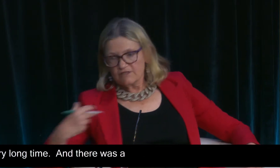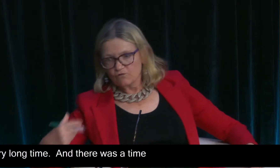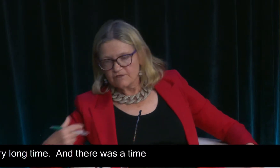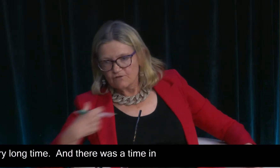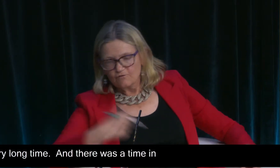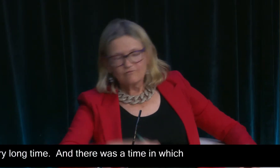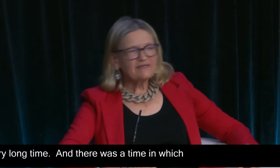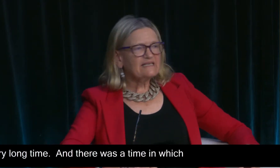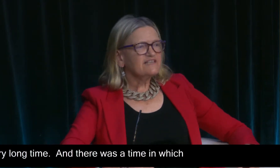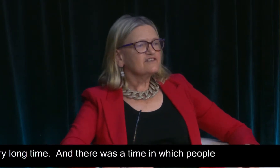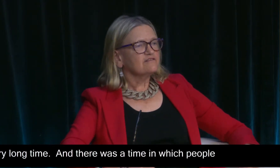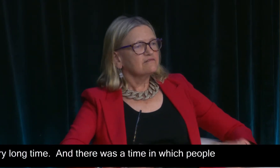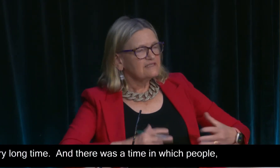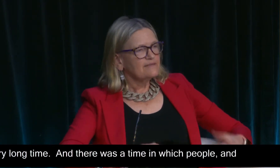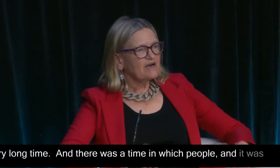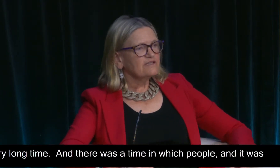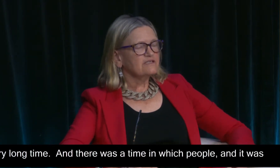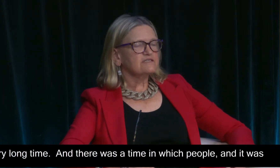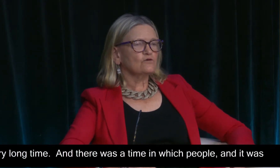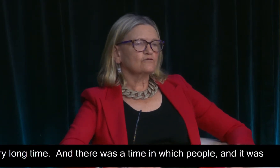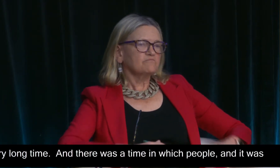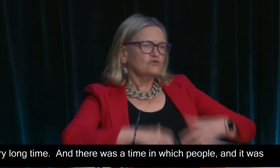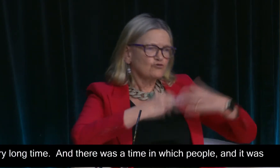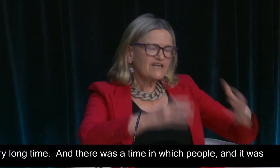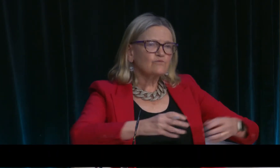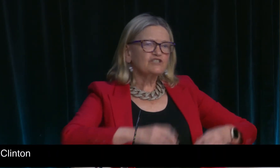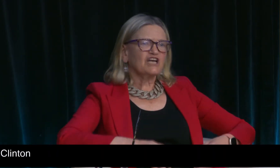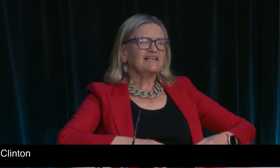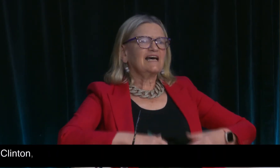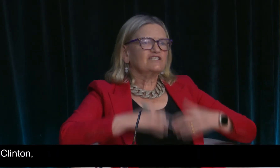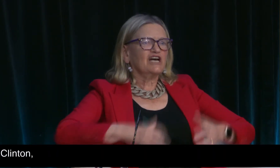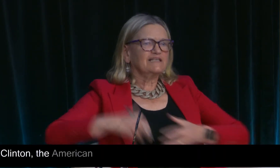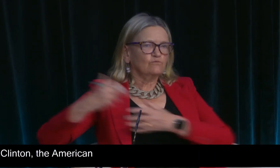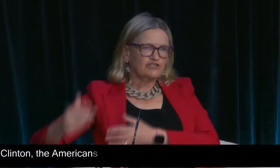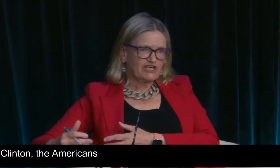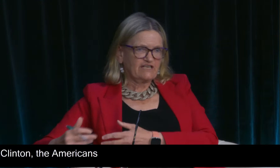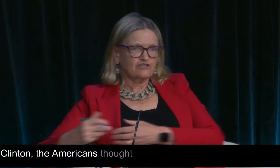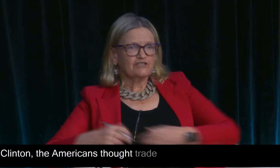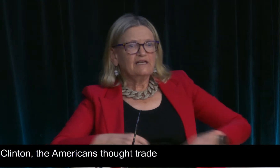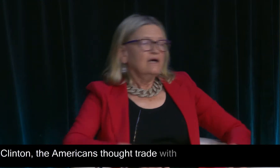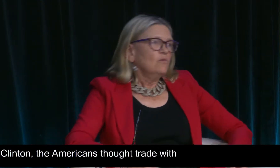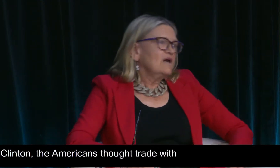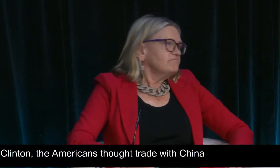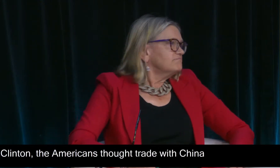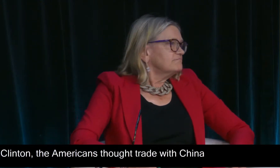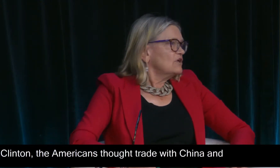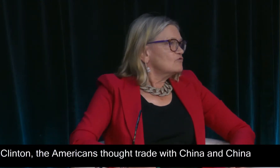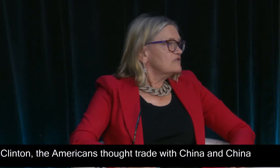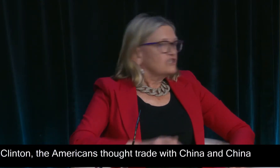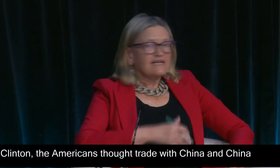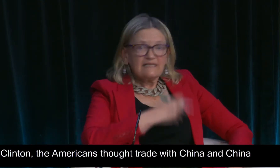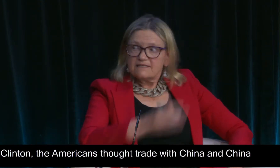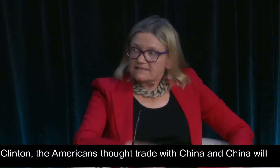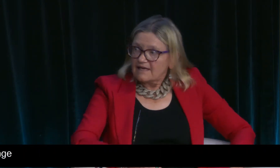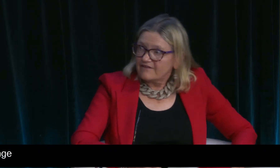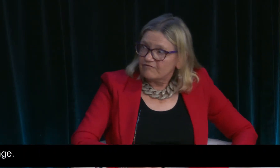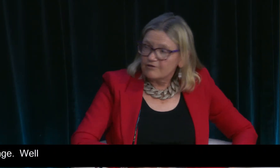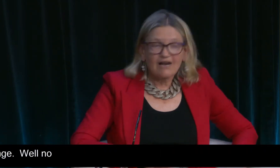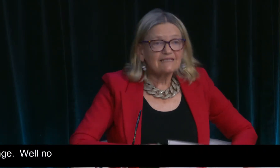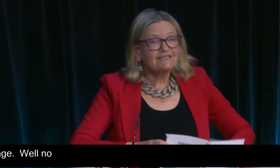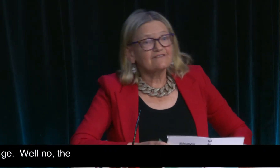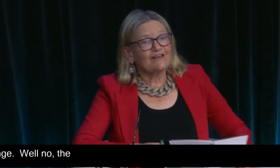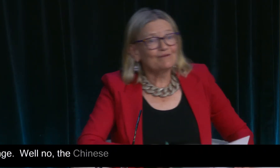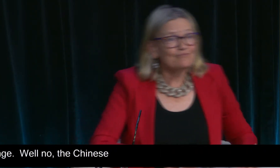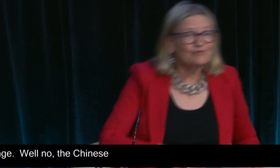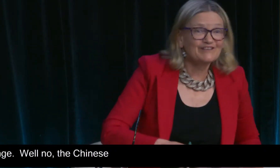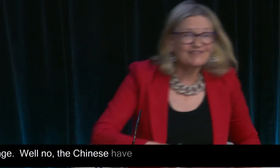and it was also Clinton, the Americans, thought trade with China and China will change. Well, no, the Chinese have every